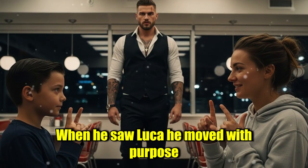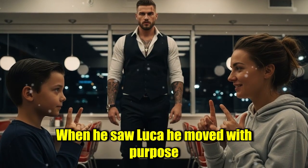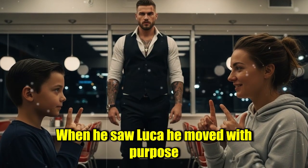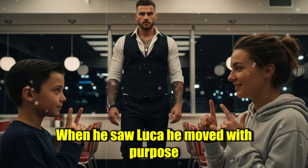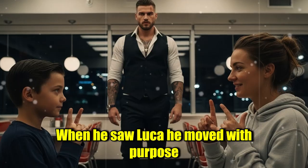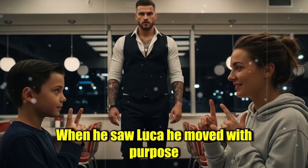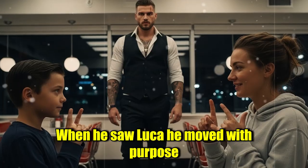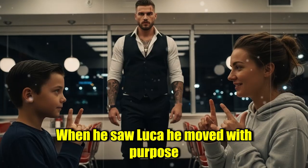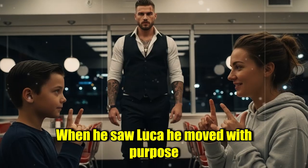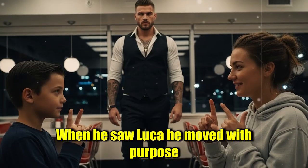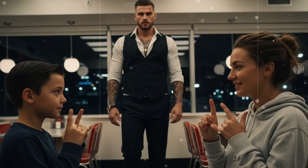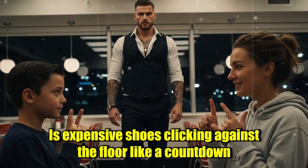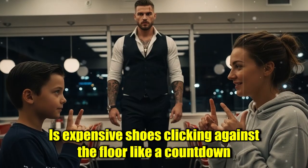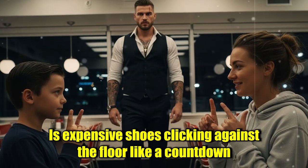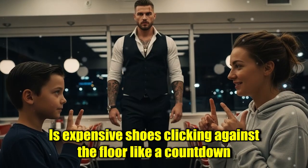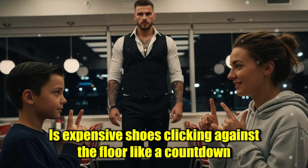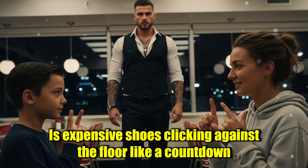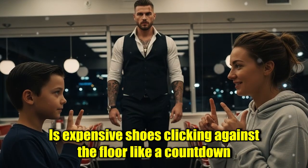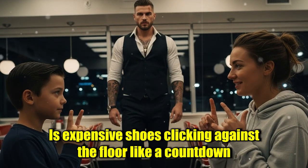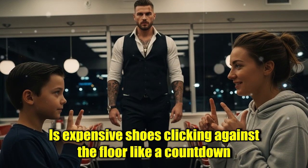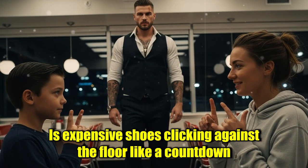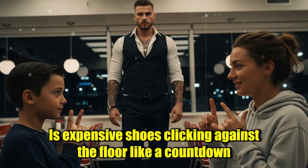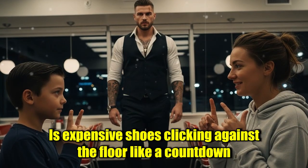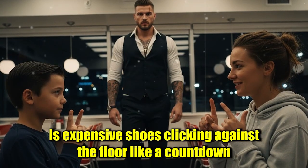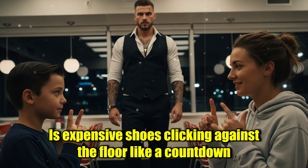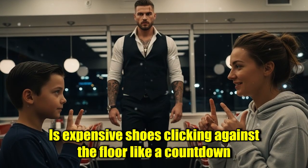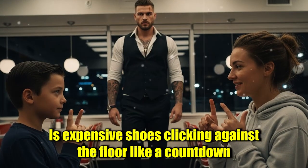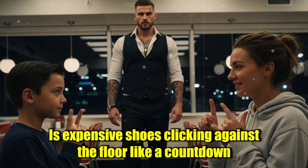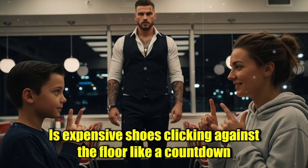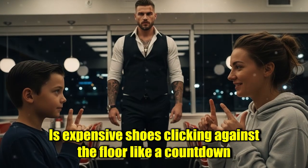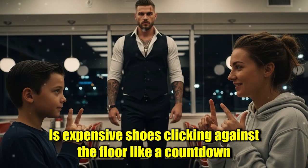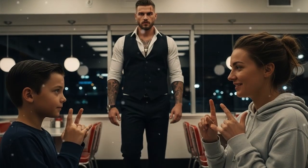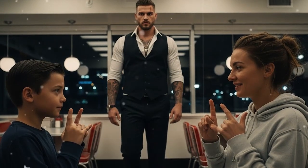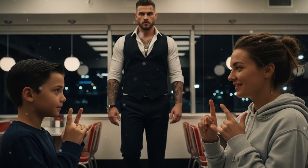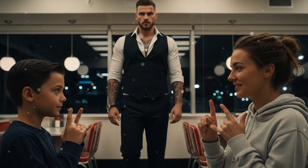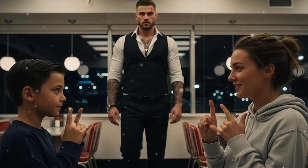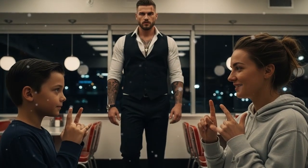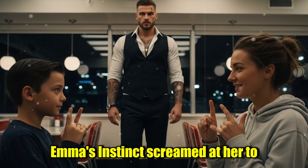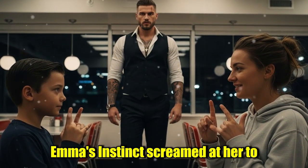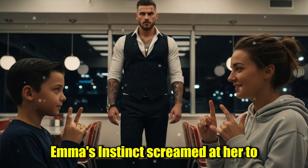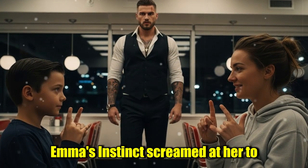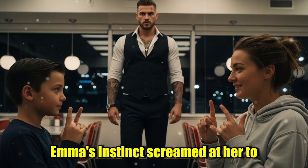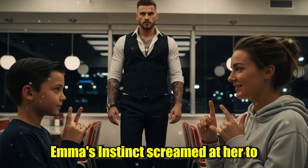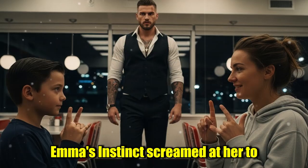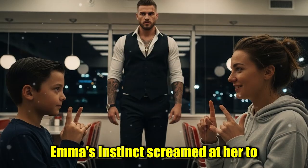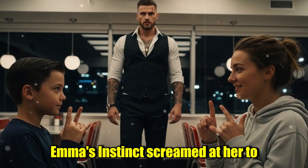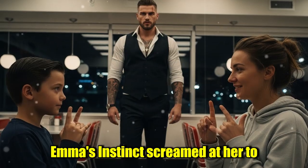Luca, he moved with purpose, his expensive shoes clicking against the floor like a countdown. Emma's instinct screamed at her to